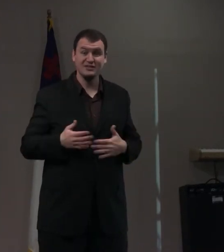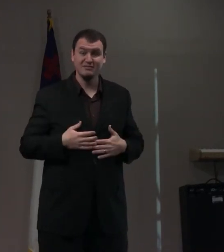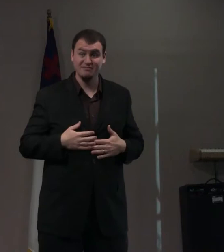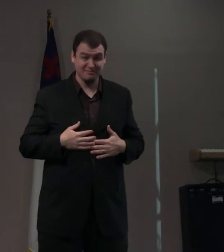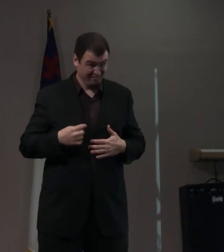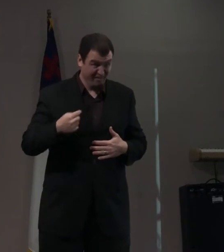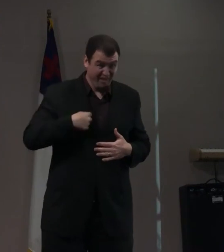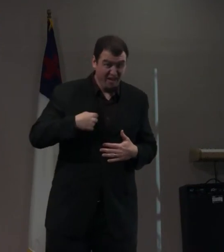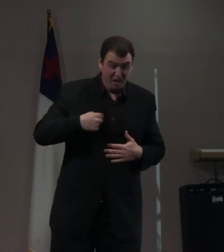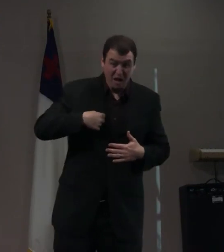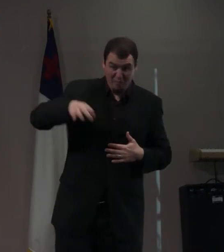Just be a servant.